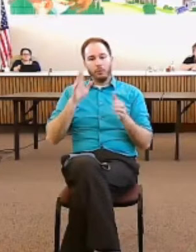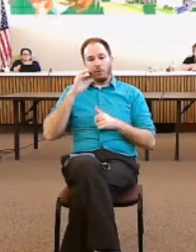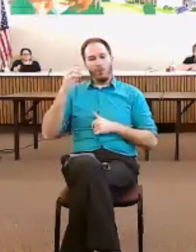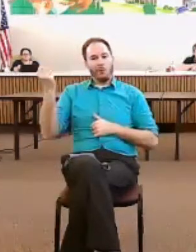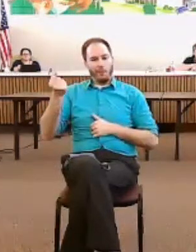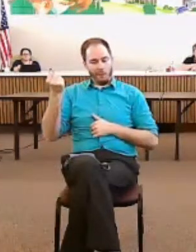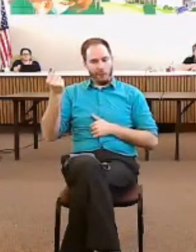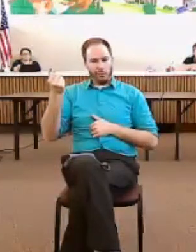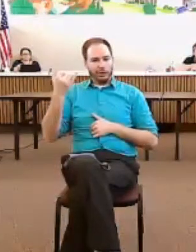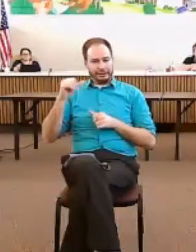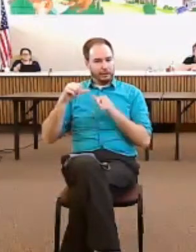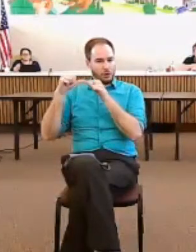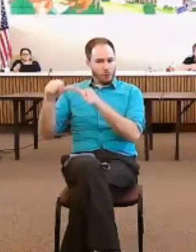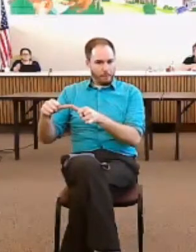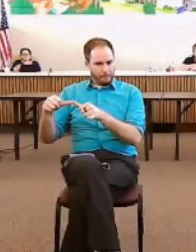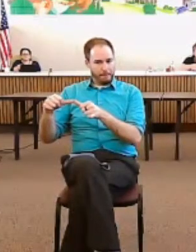open.